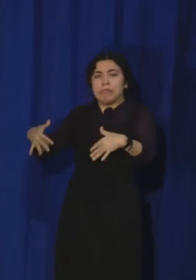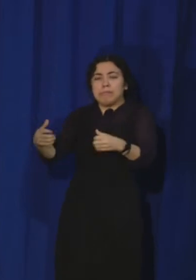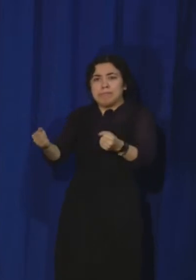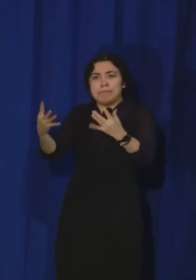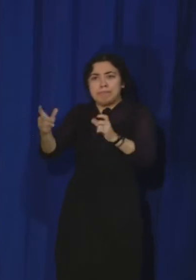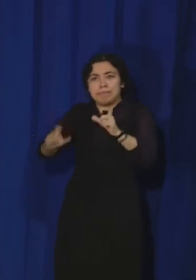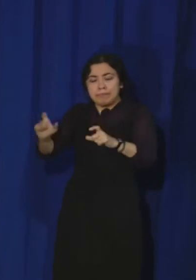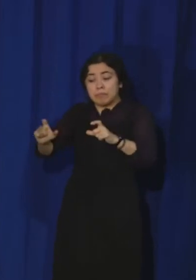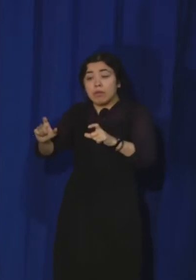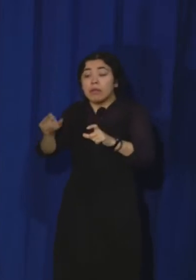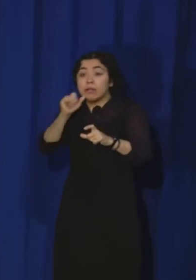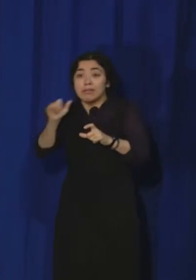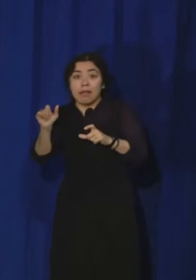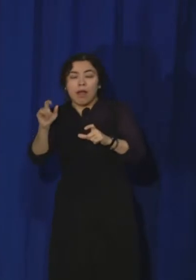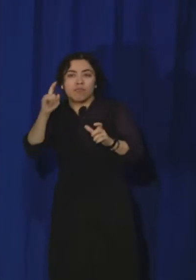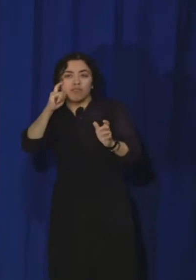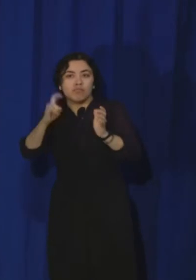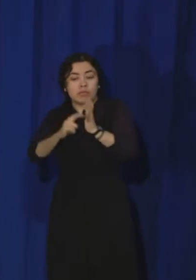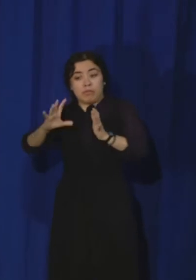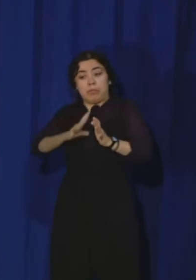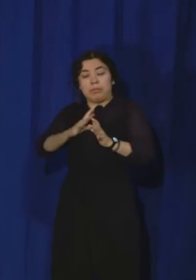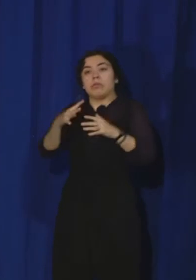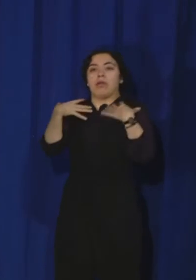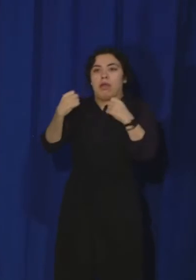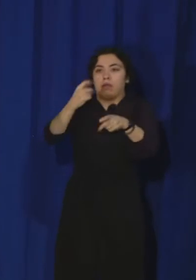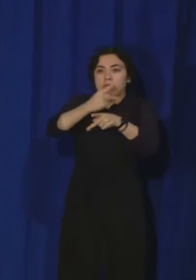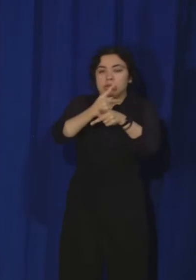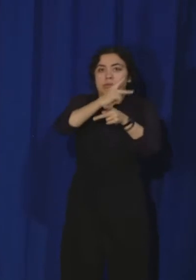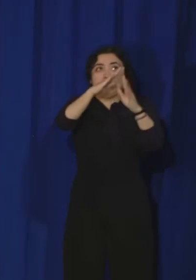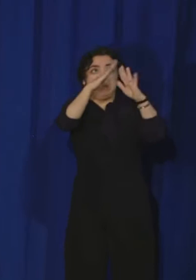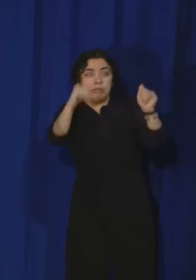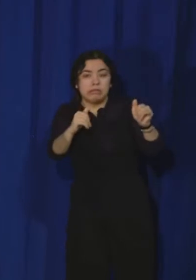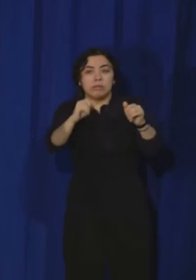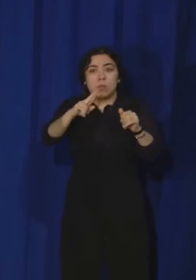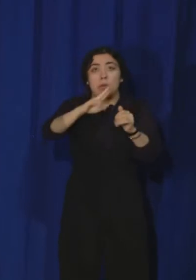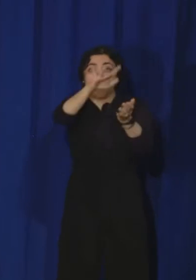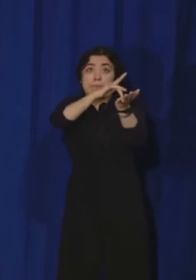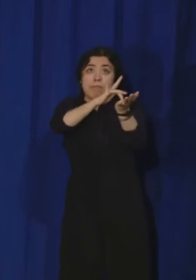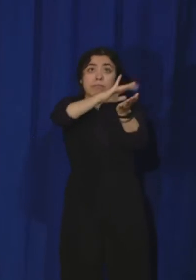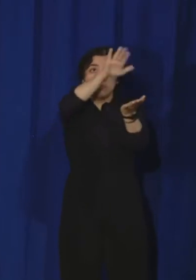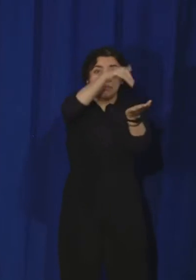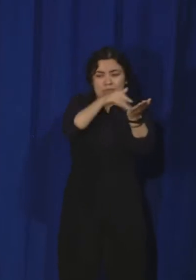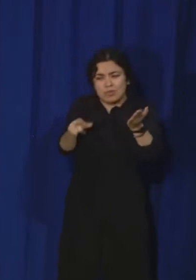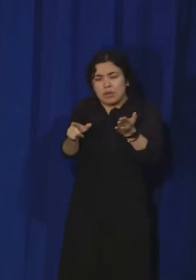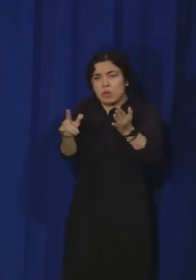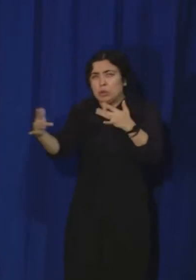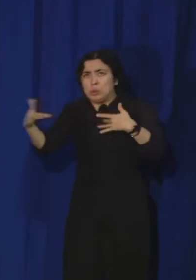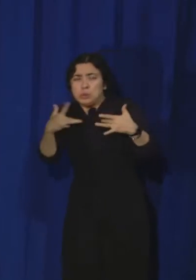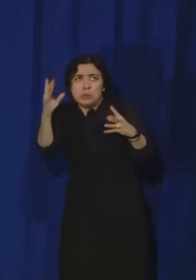are not affiliated with healthcare systems, who are not affiliated with the big medical centers, and who have been worrying alone,